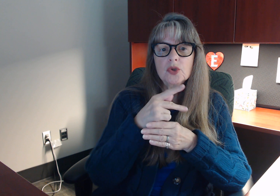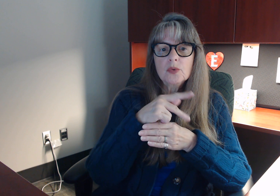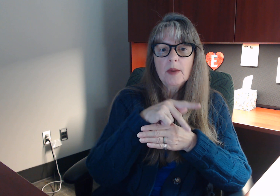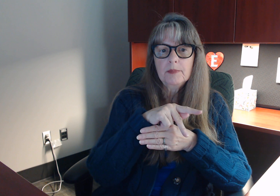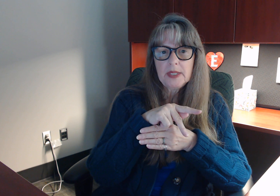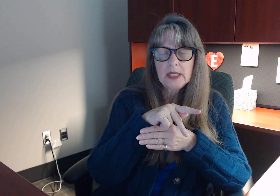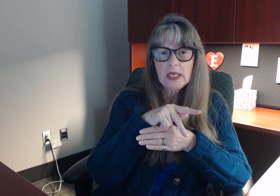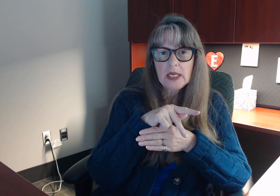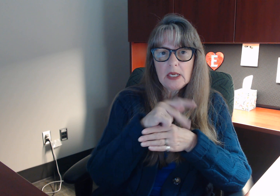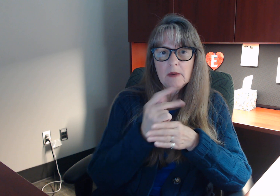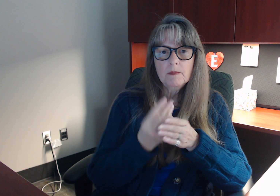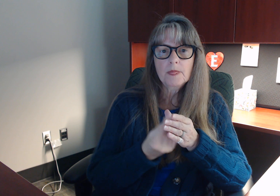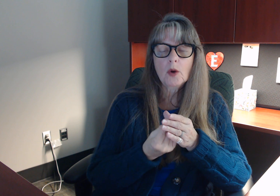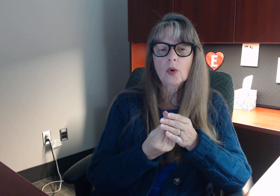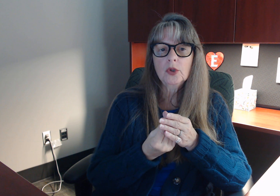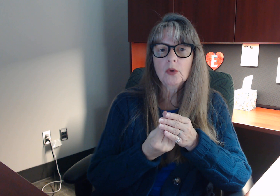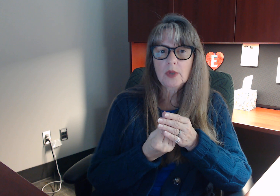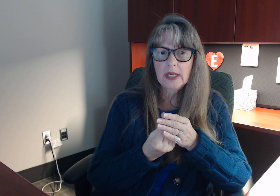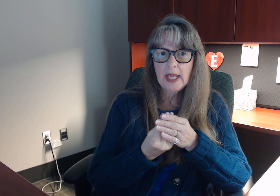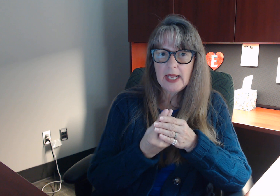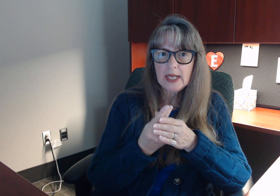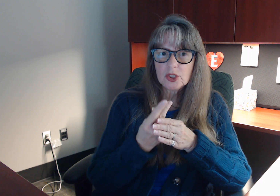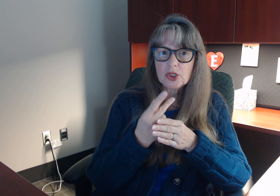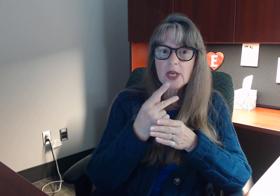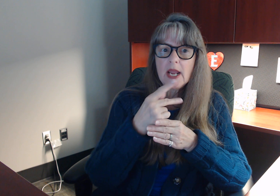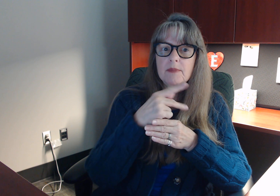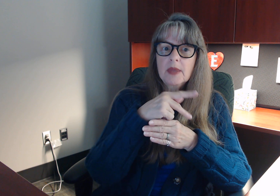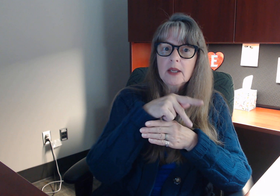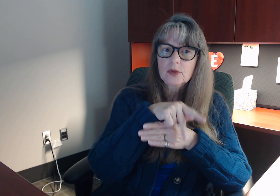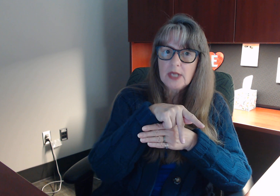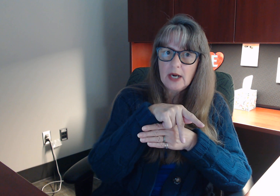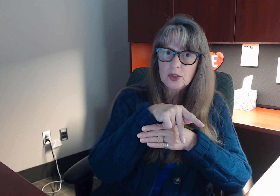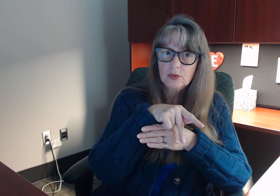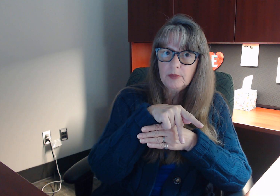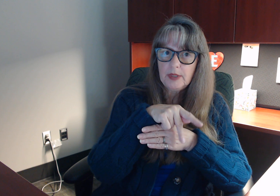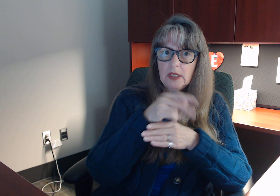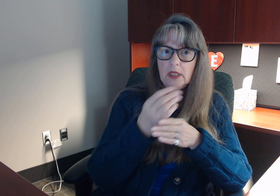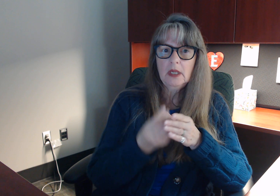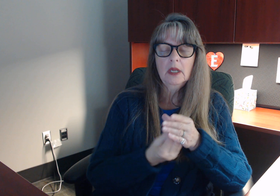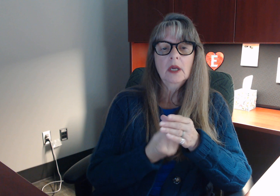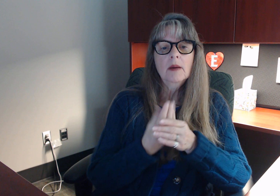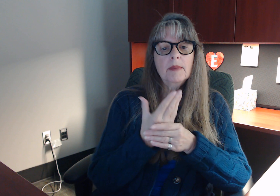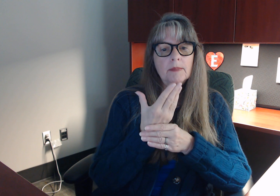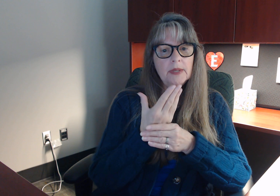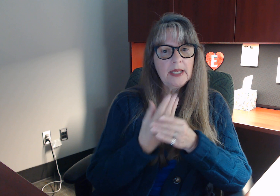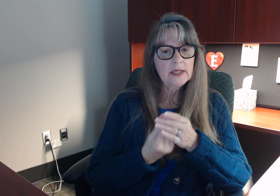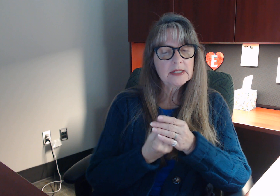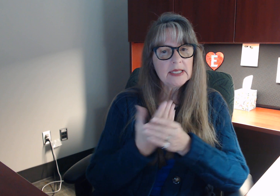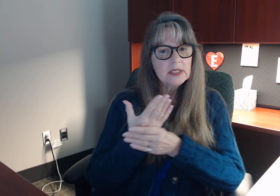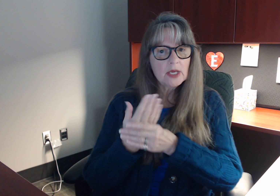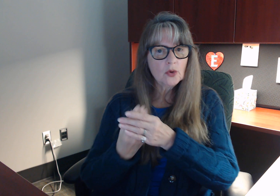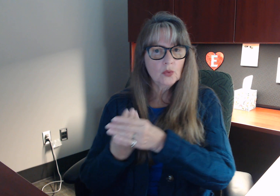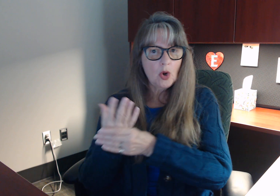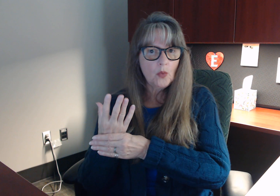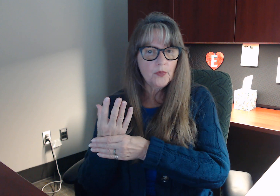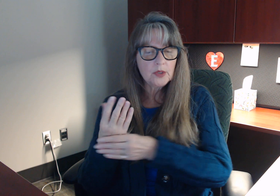a P, or a K hand shape that goes down into a P. But plants, things that grow, they don't